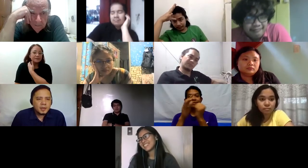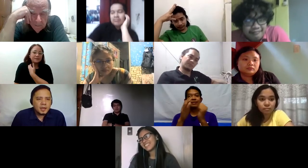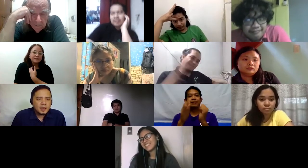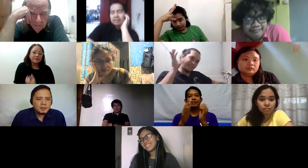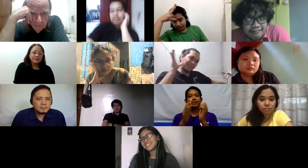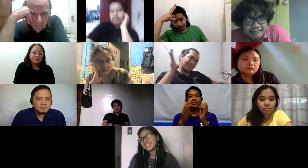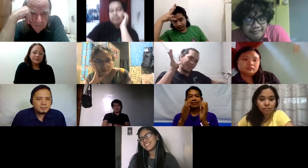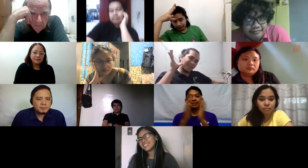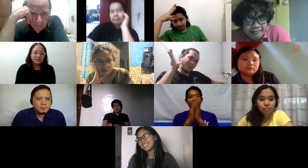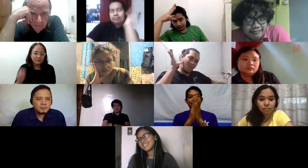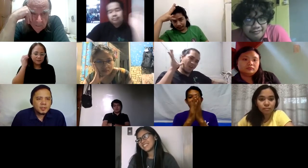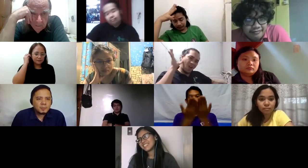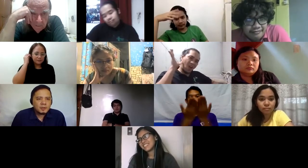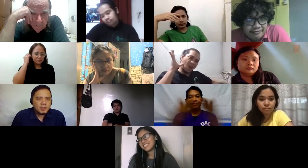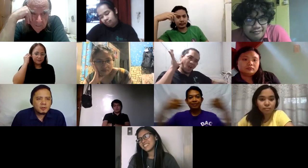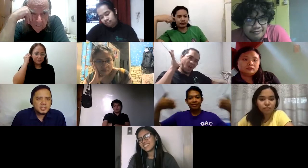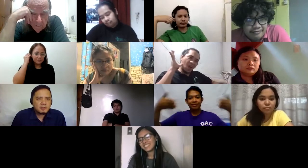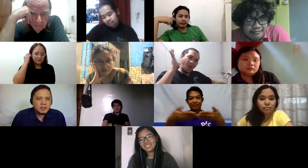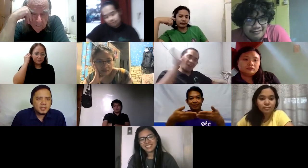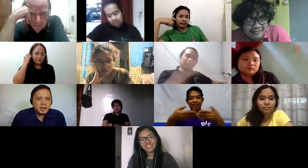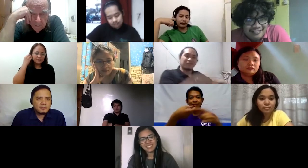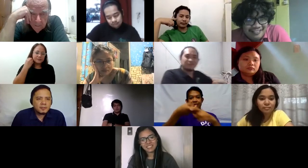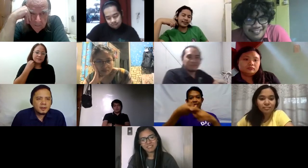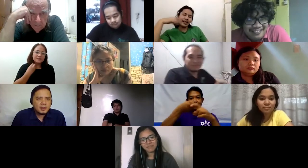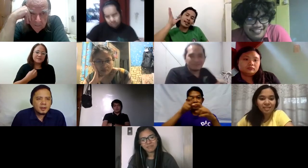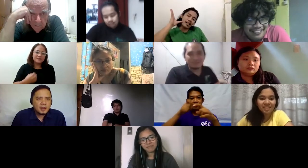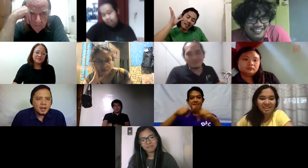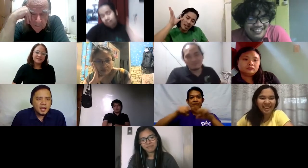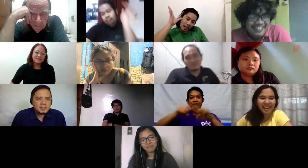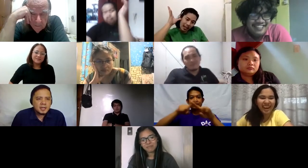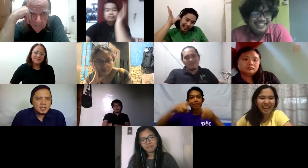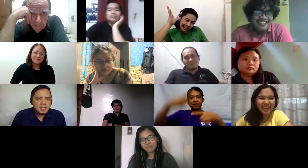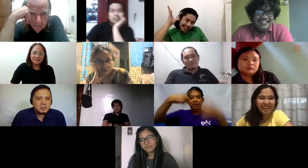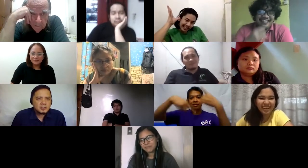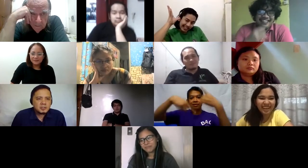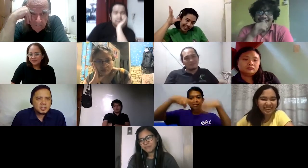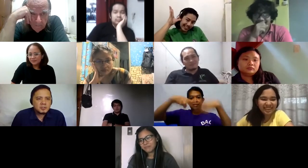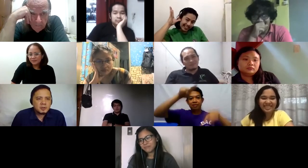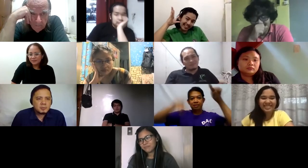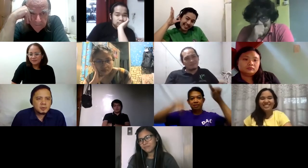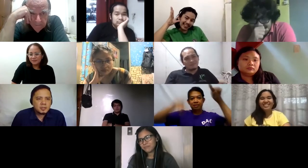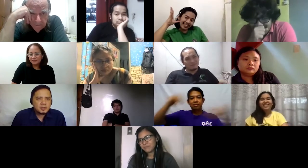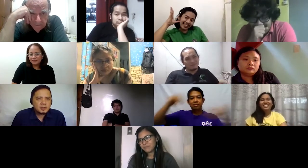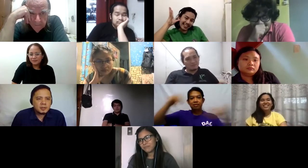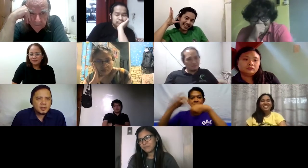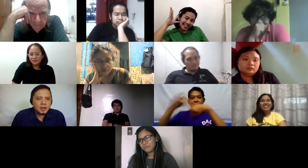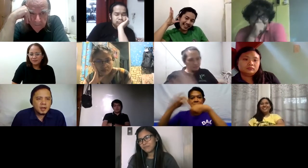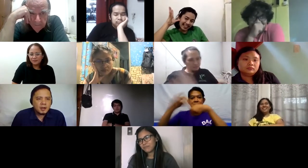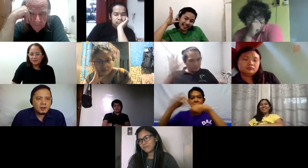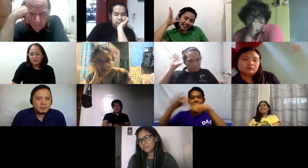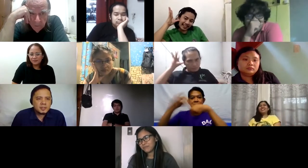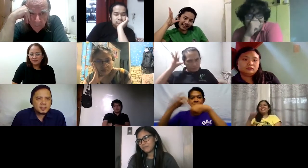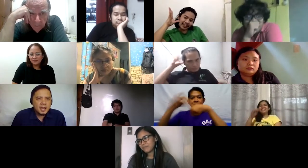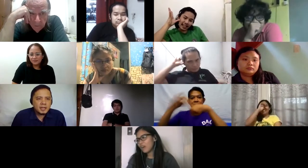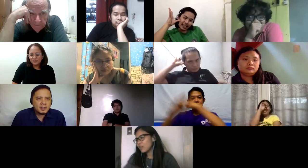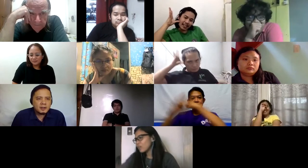but Philippine Federation of the Deaf has an introductory book of the sign